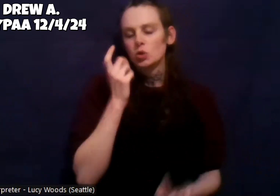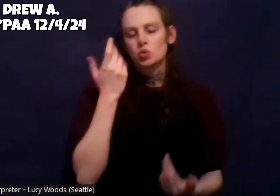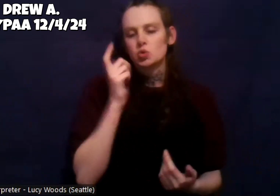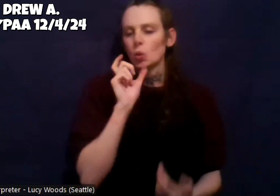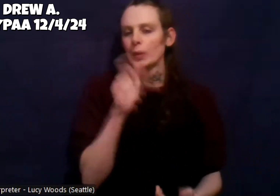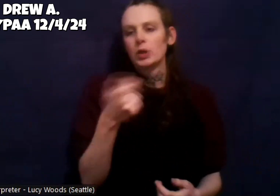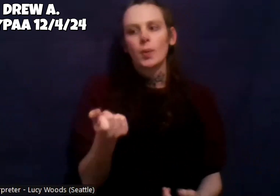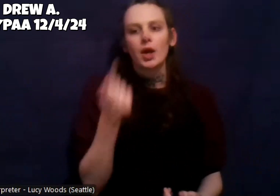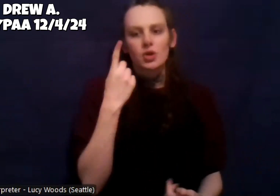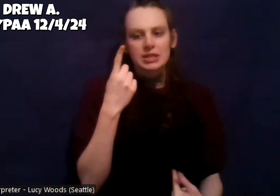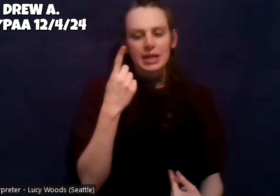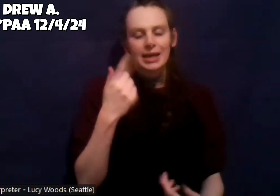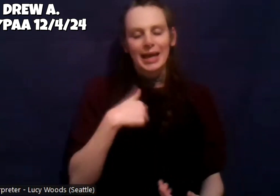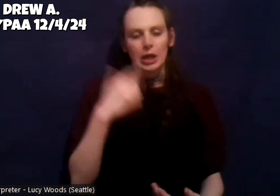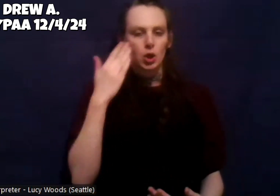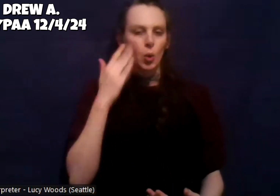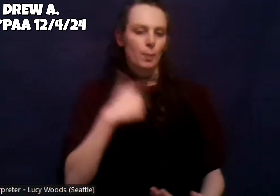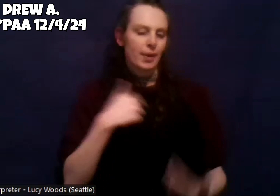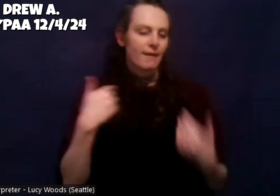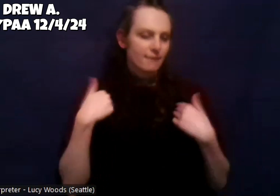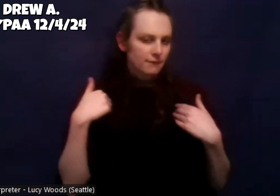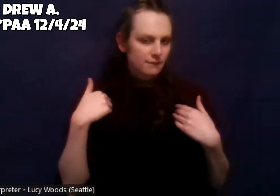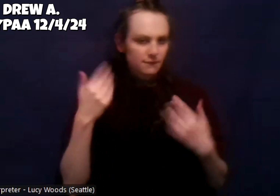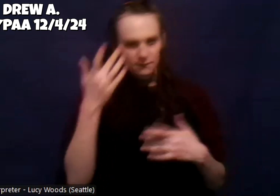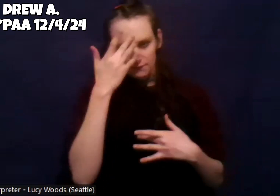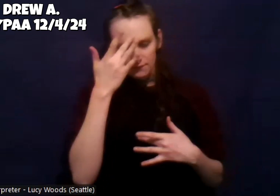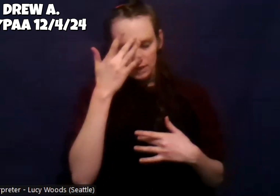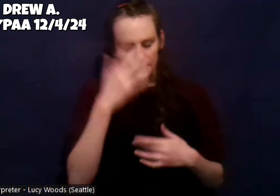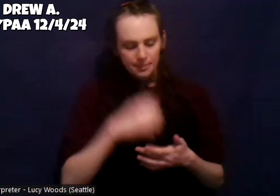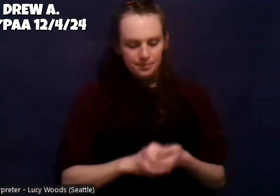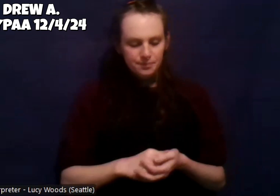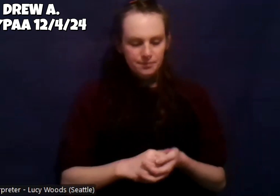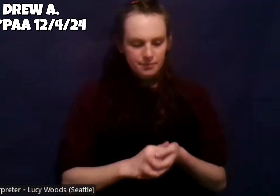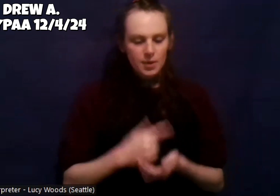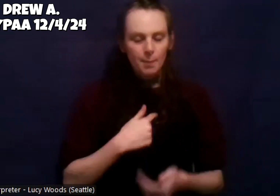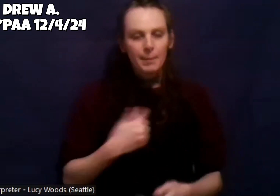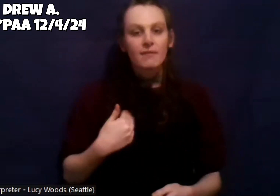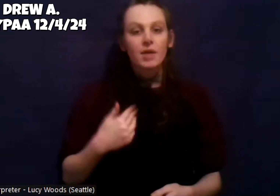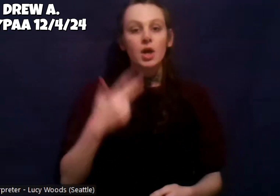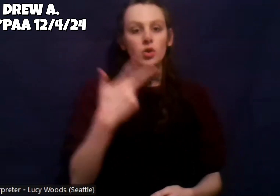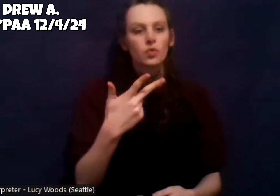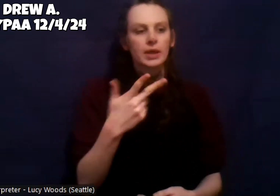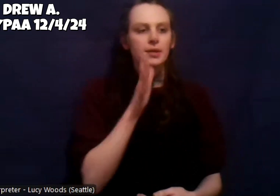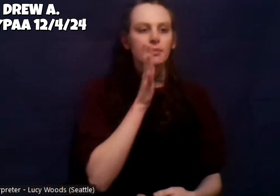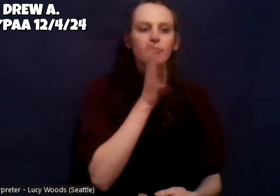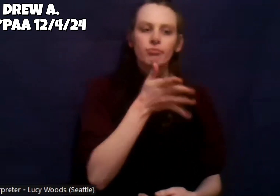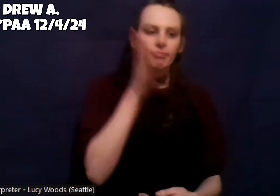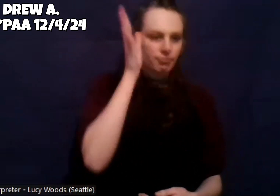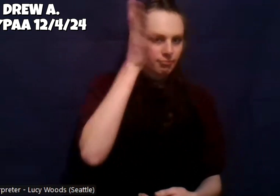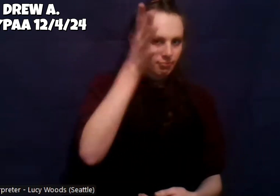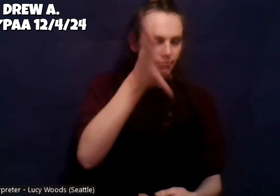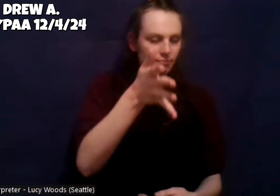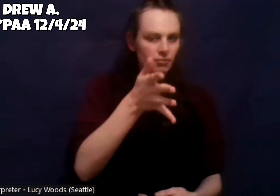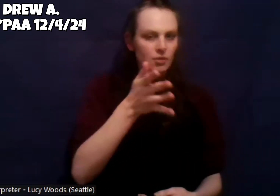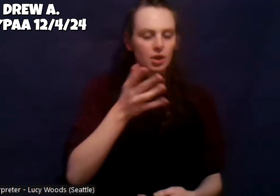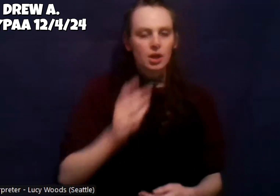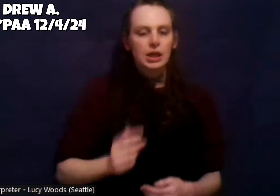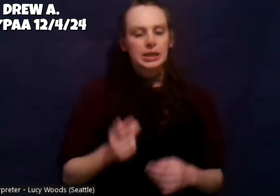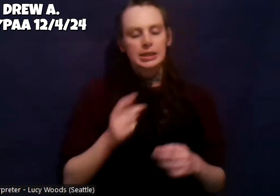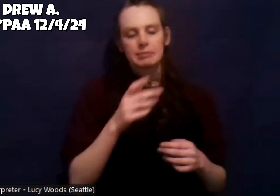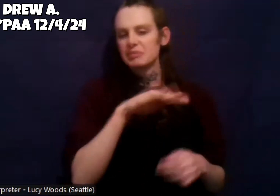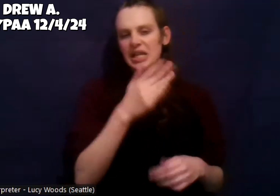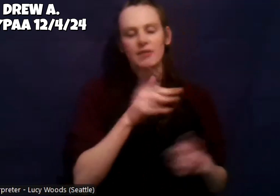but um, I do have three grandparents who I never met because they died of this disease,